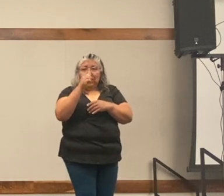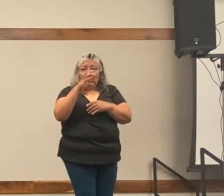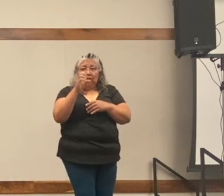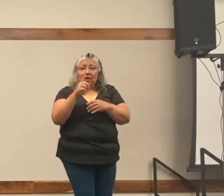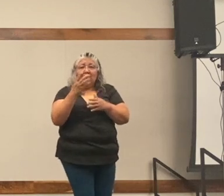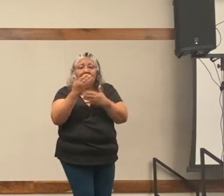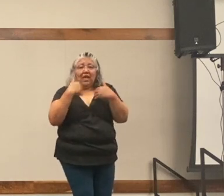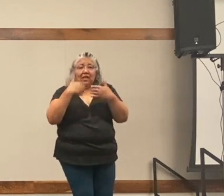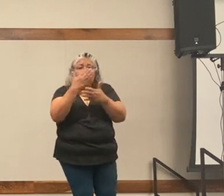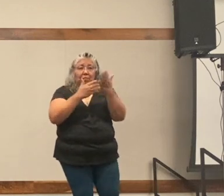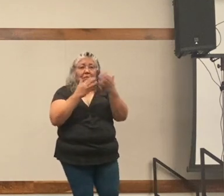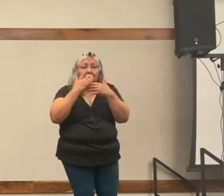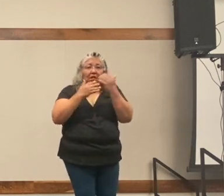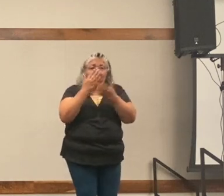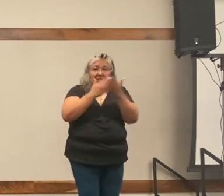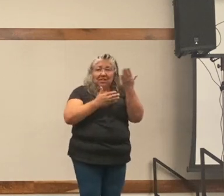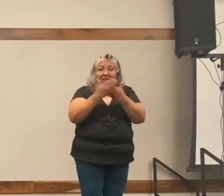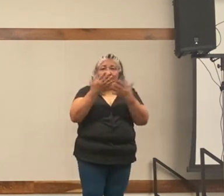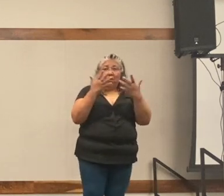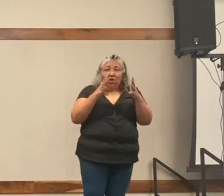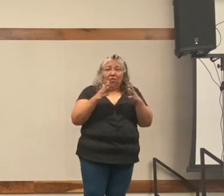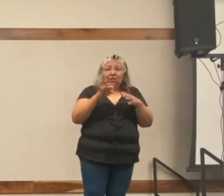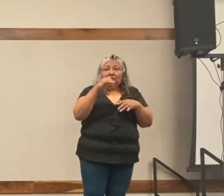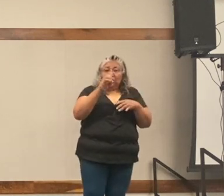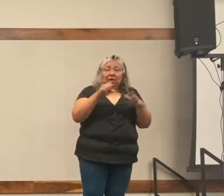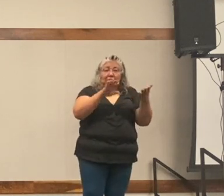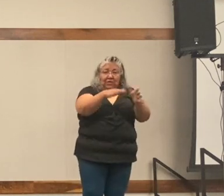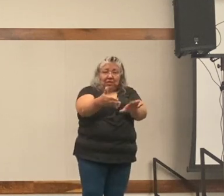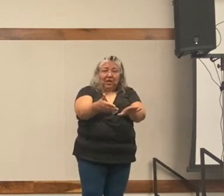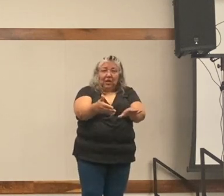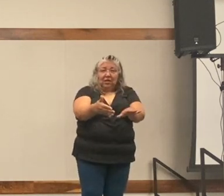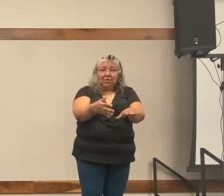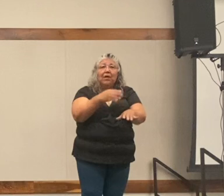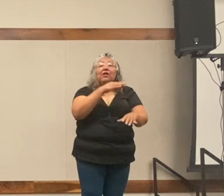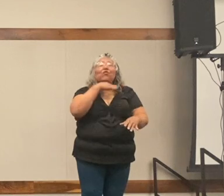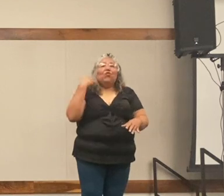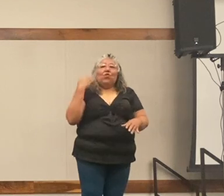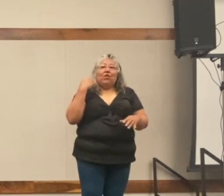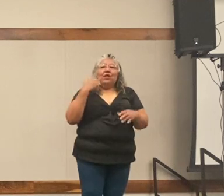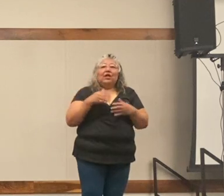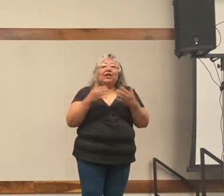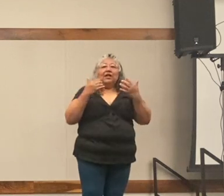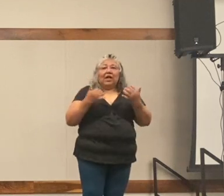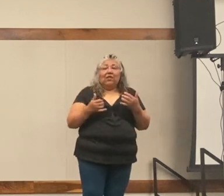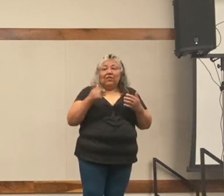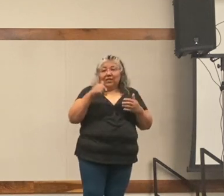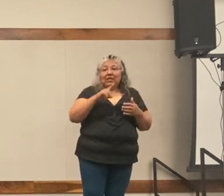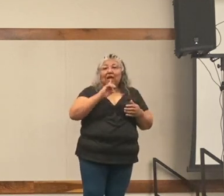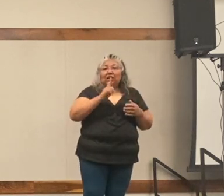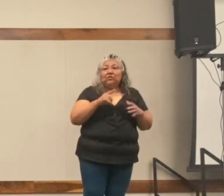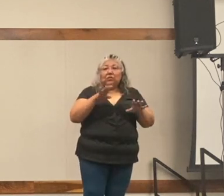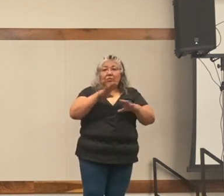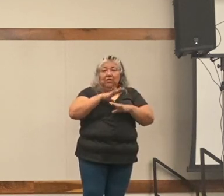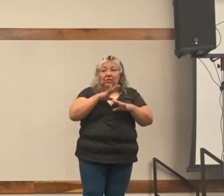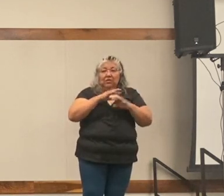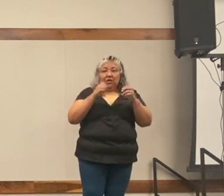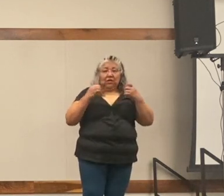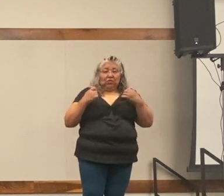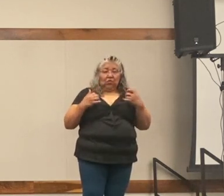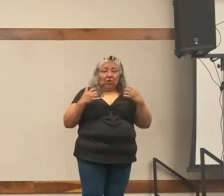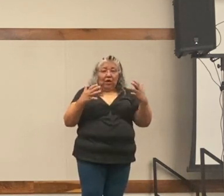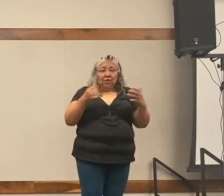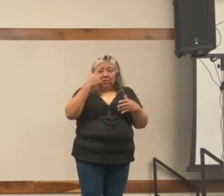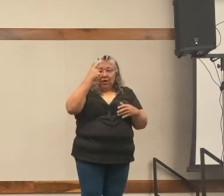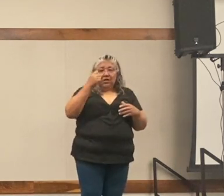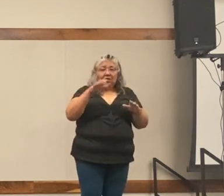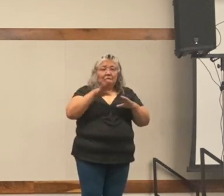his hands. Right? He's already put James to death by beheading him, and this is actually pleasing the crowd. And